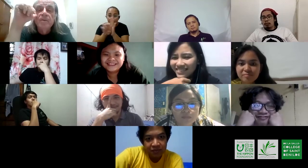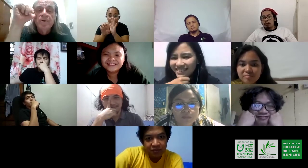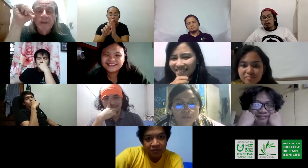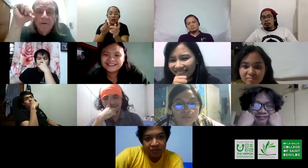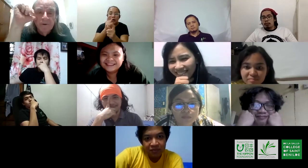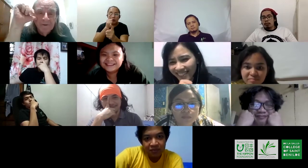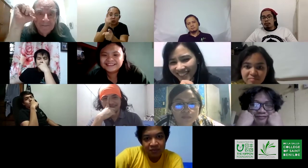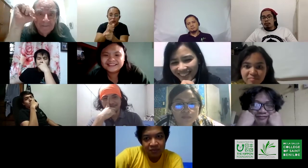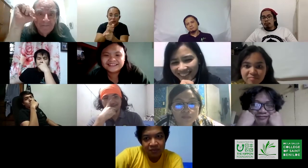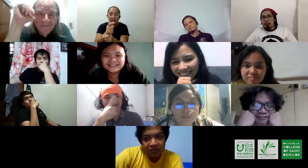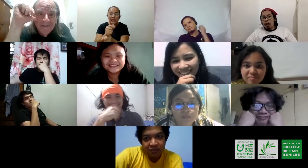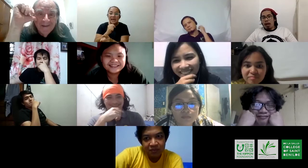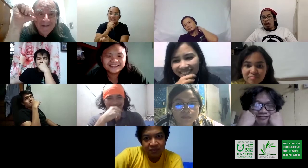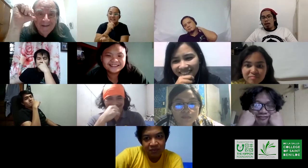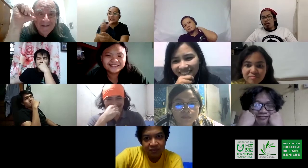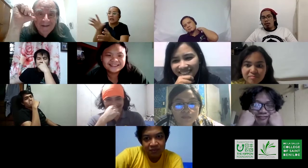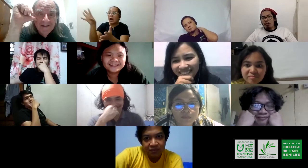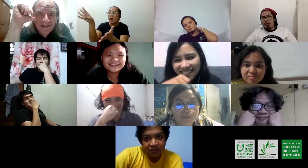following spoken language.